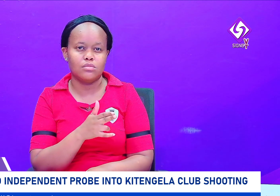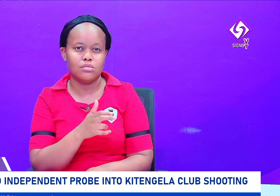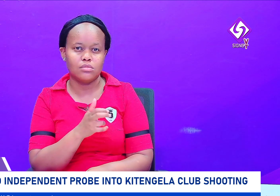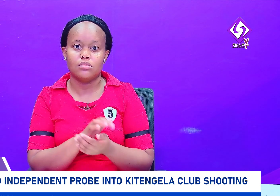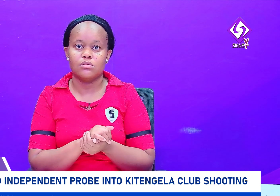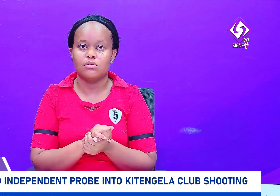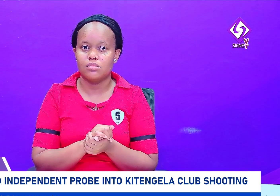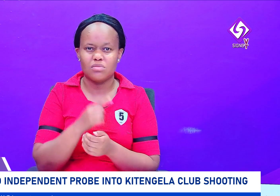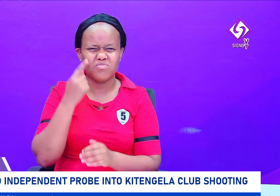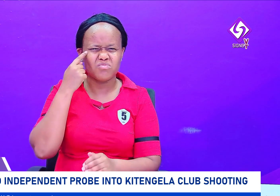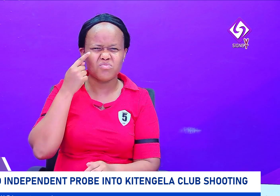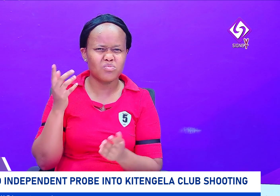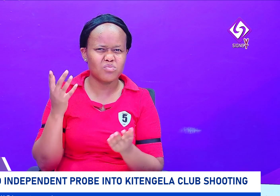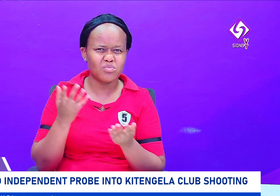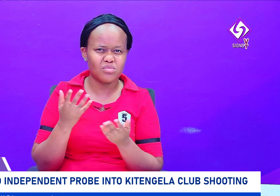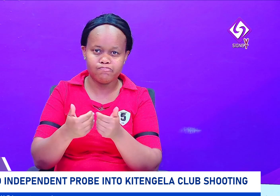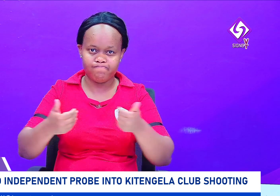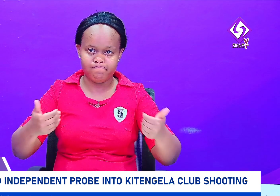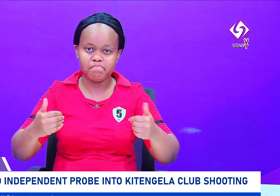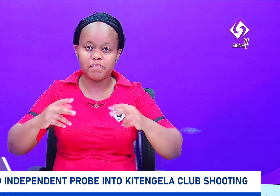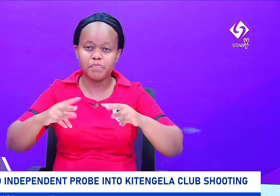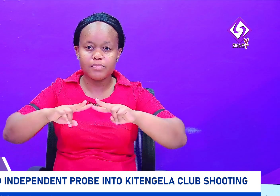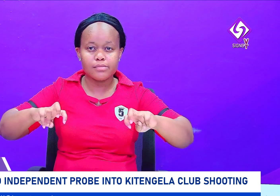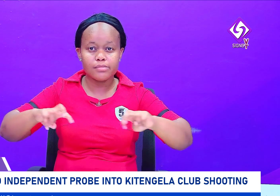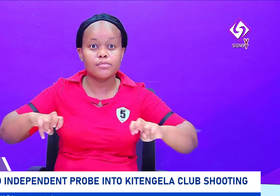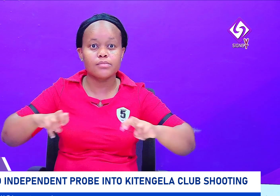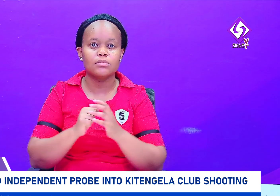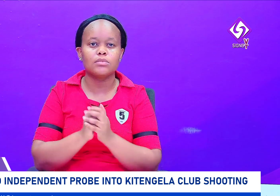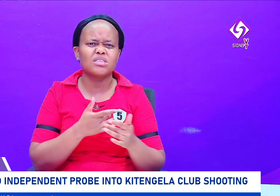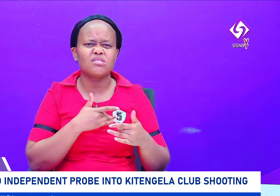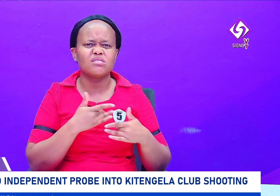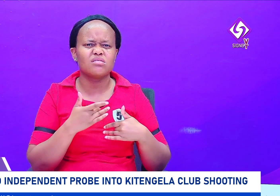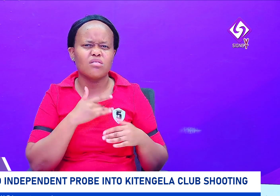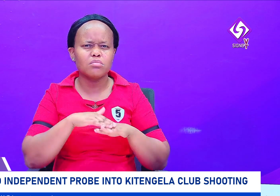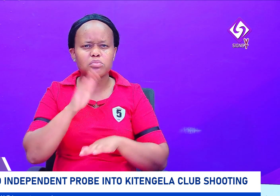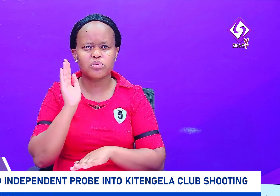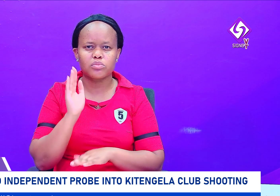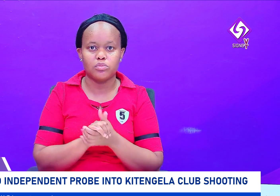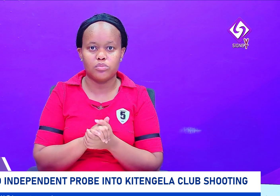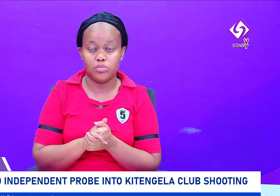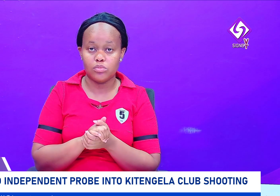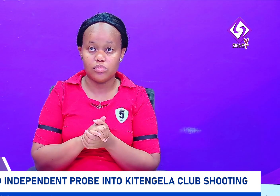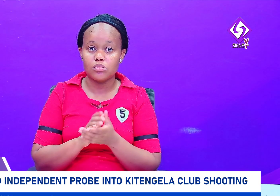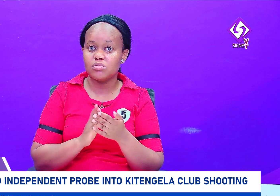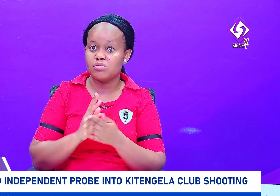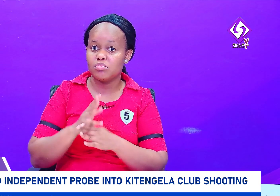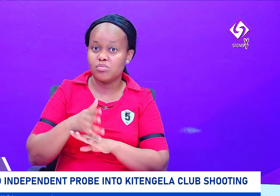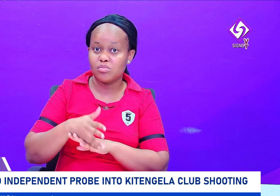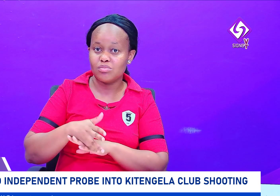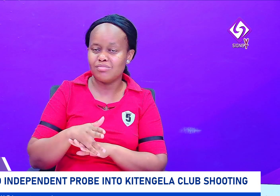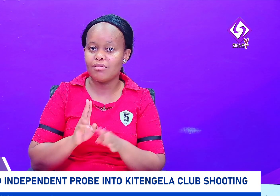separate investigation, raising concerns over the potential cover-up involving police